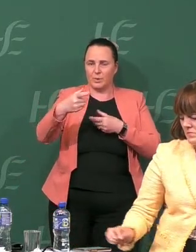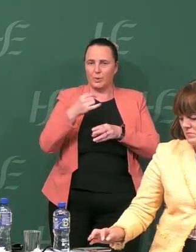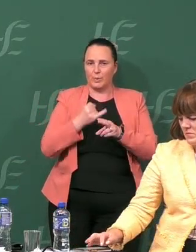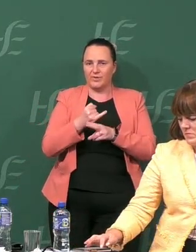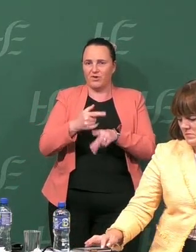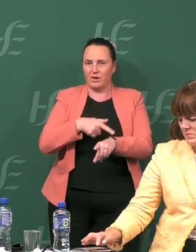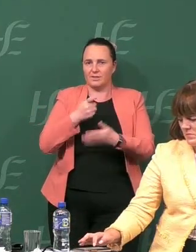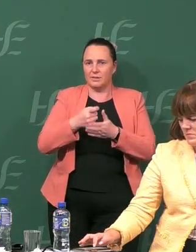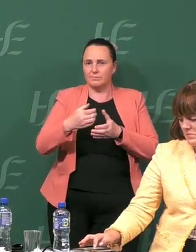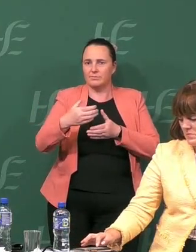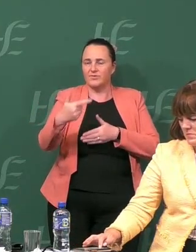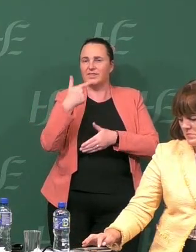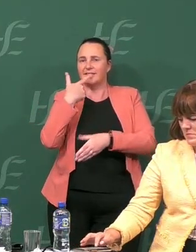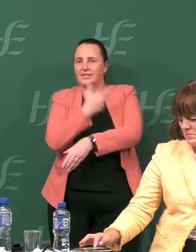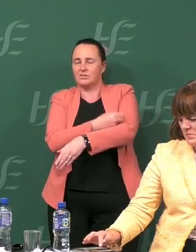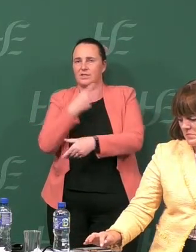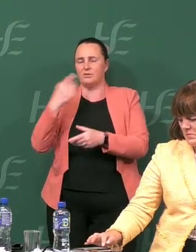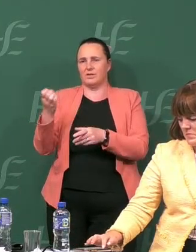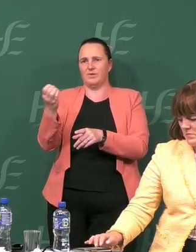at.